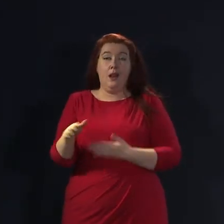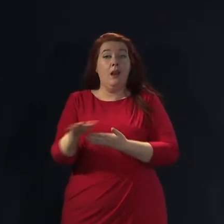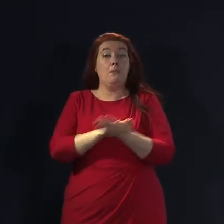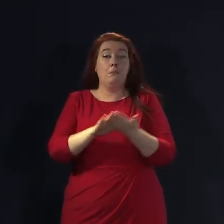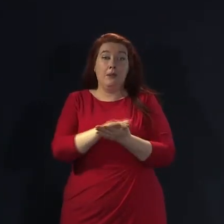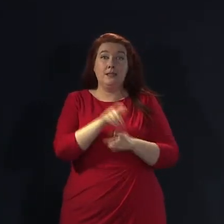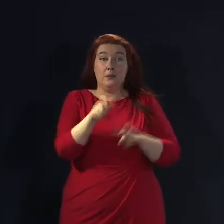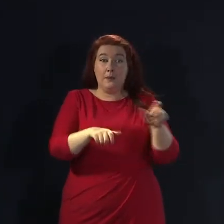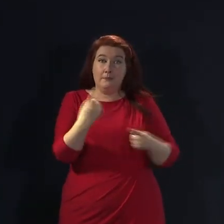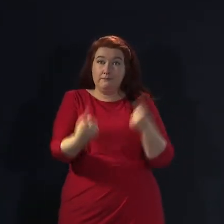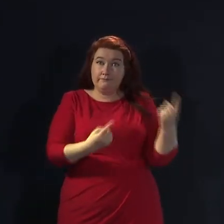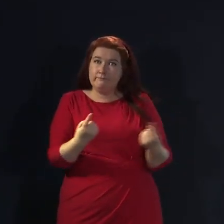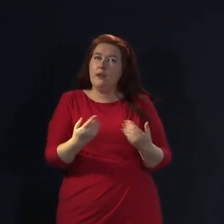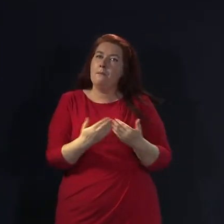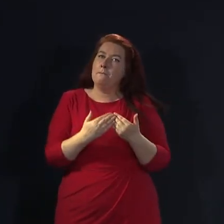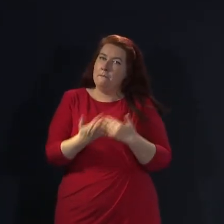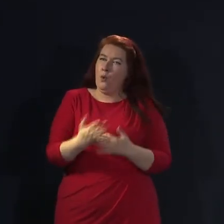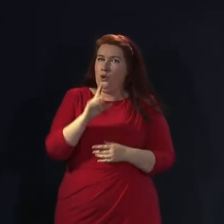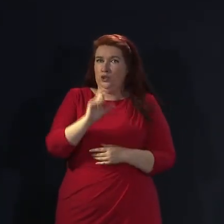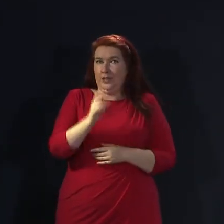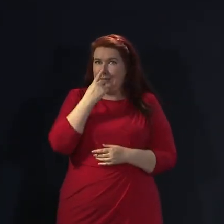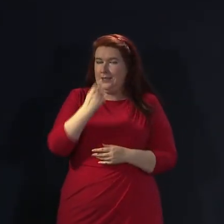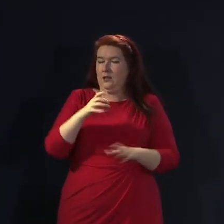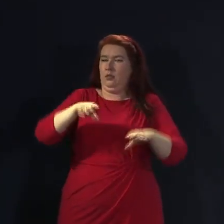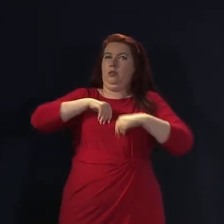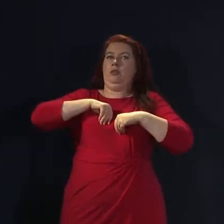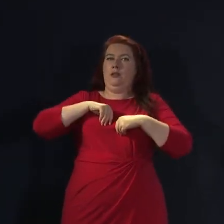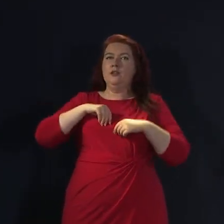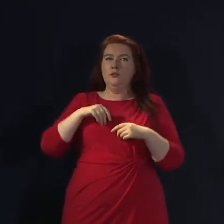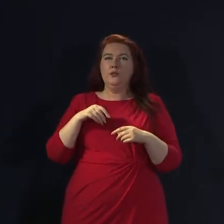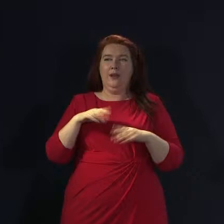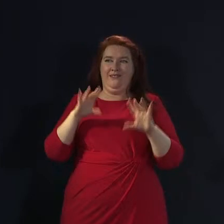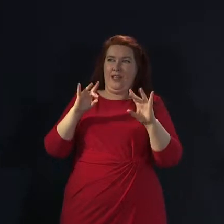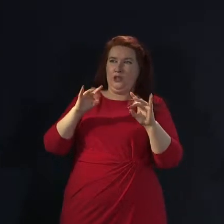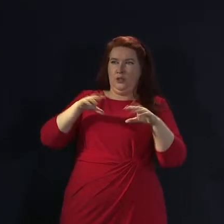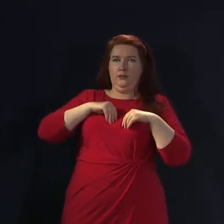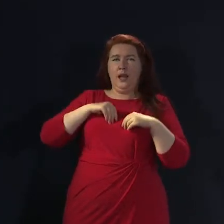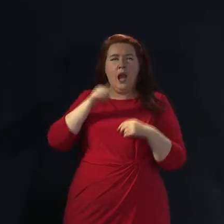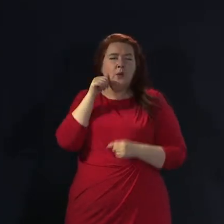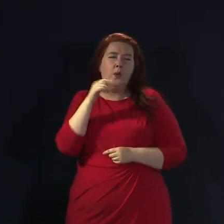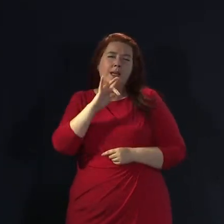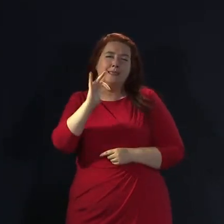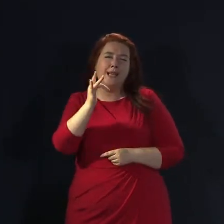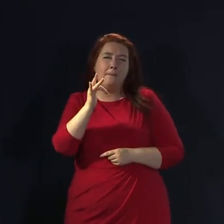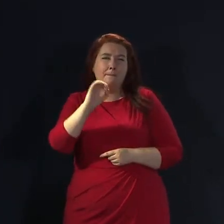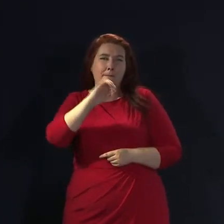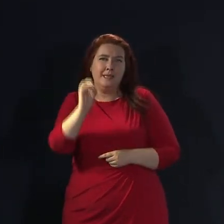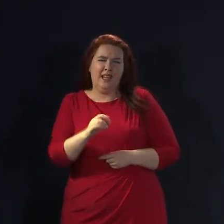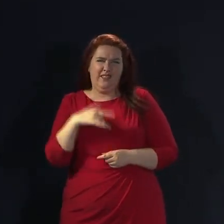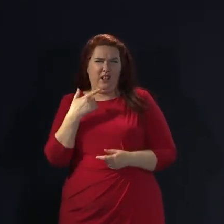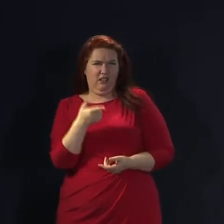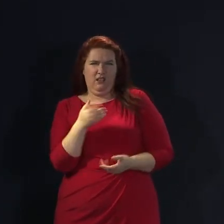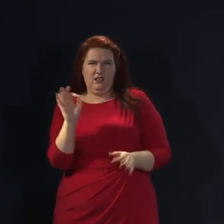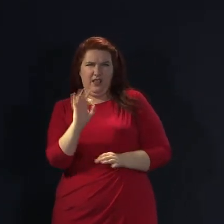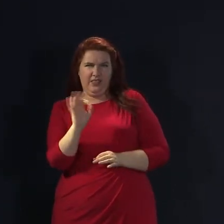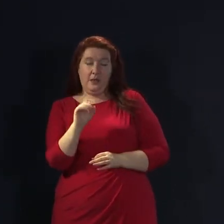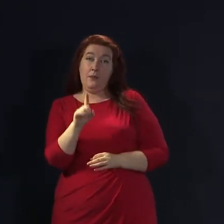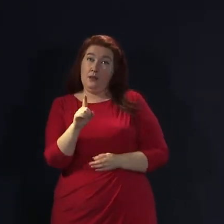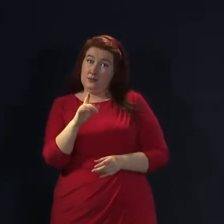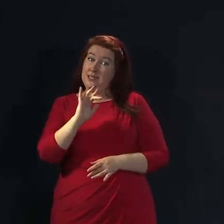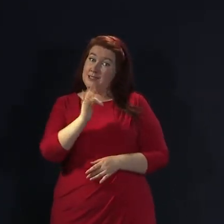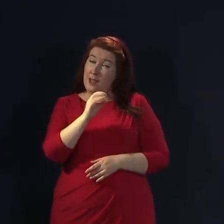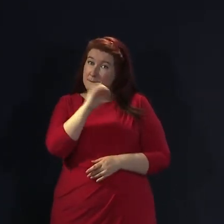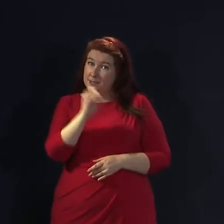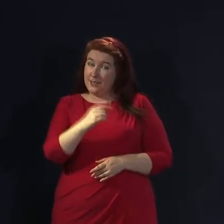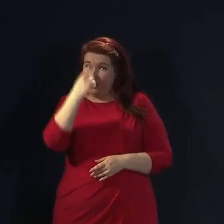people that the virus can then infect. And as I say, 10% might not sound much, but that 10%, once you start to